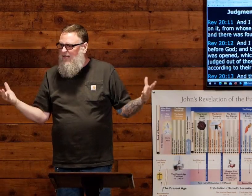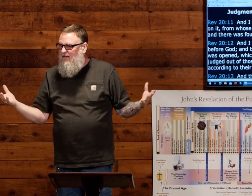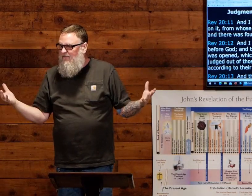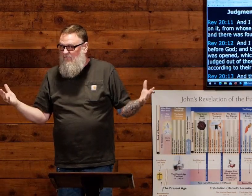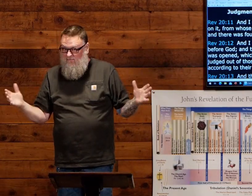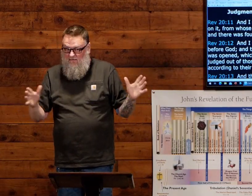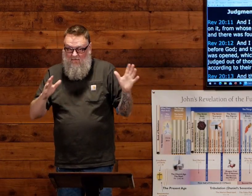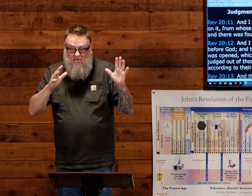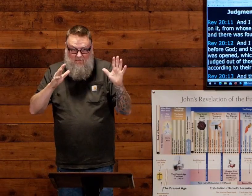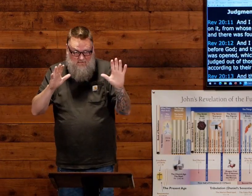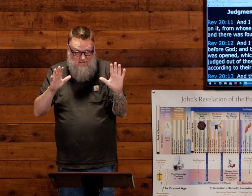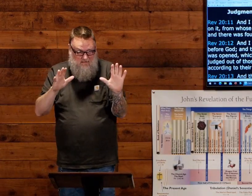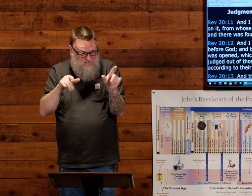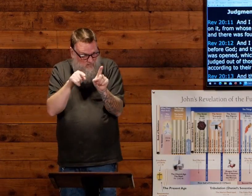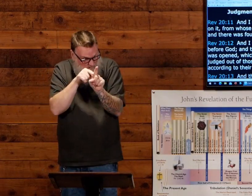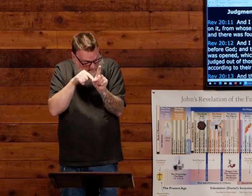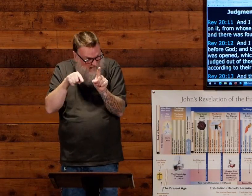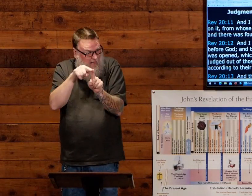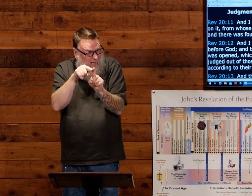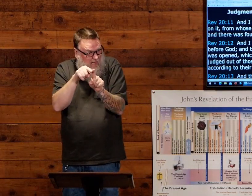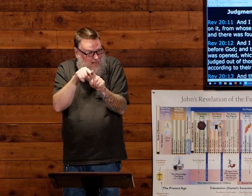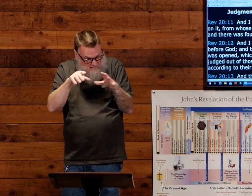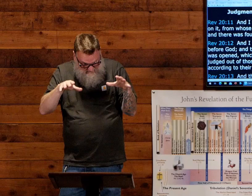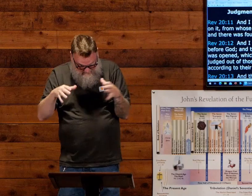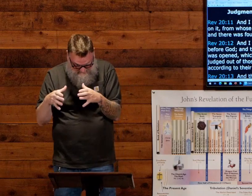that had decided to follow Satan at that point.